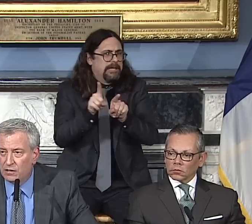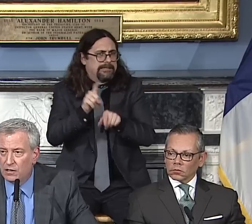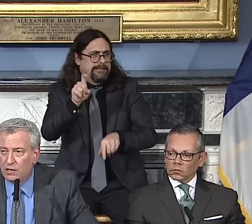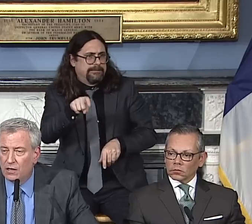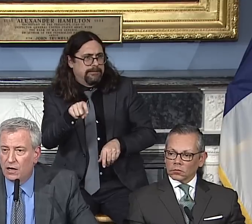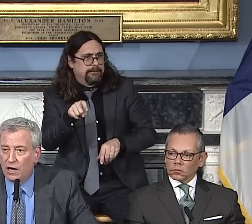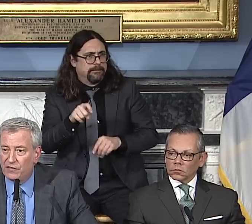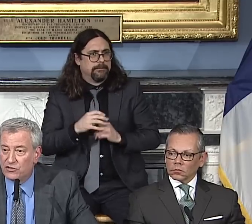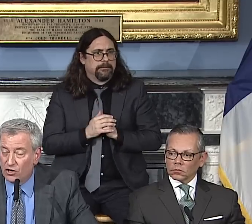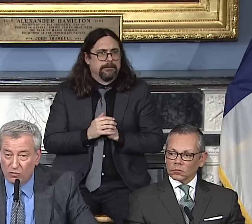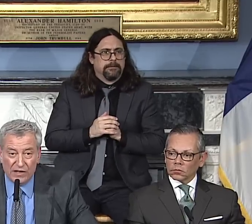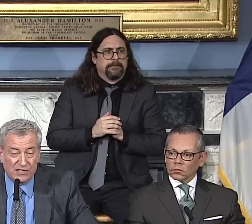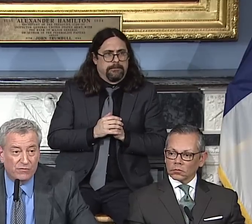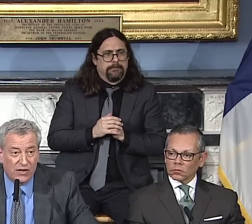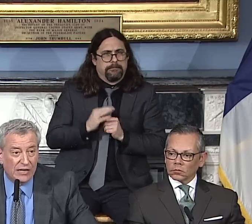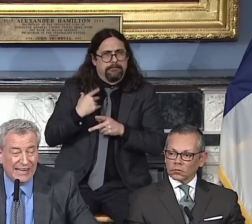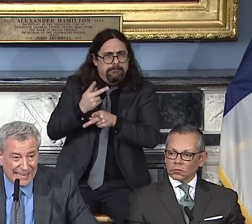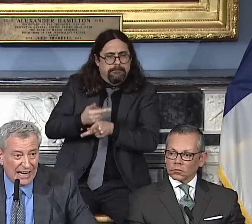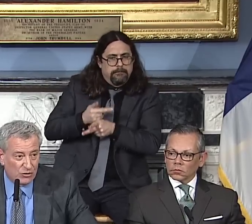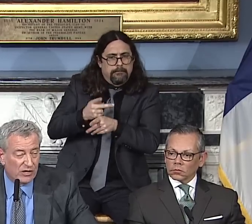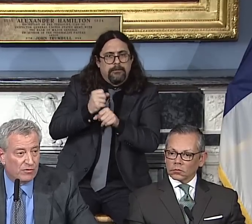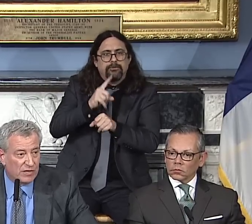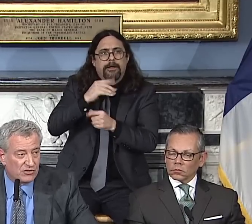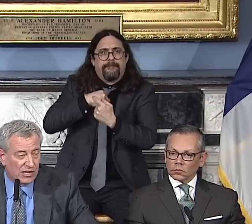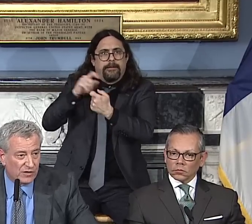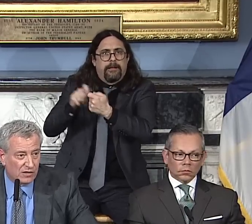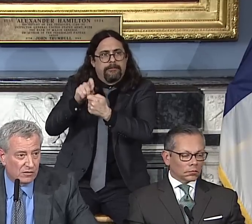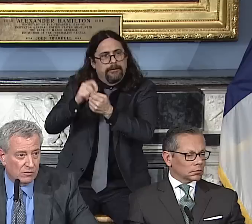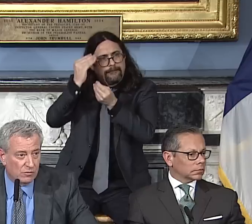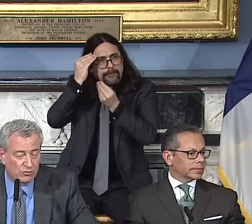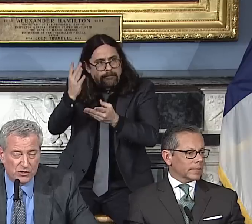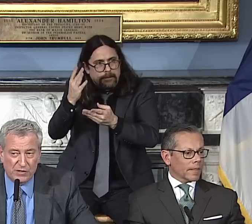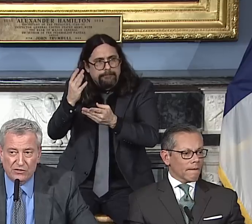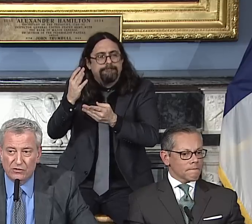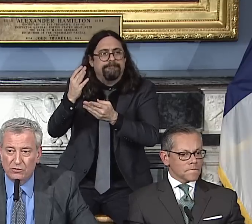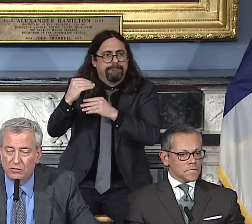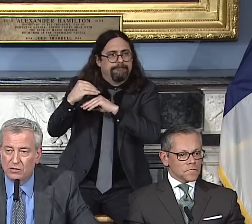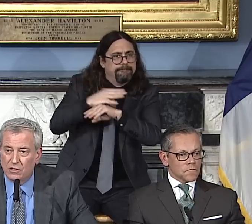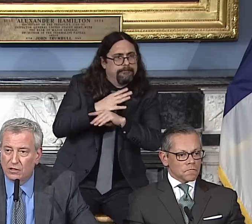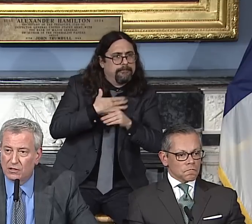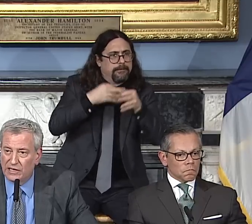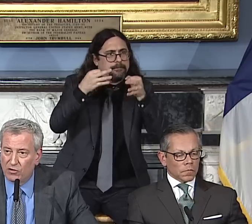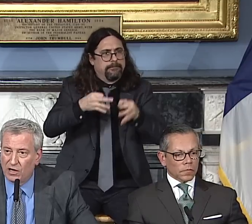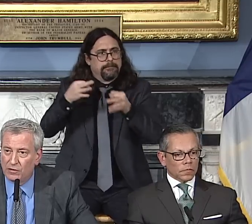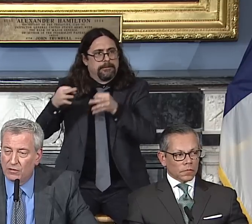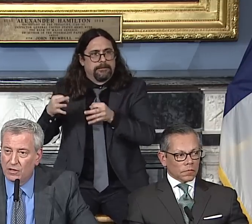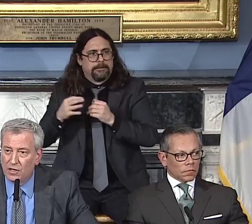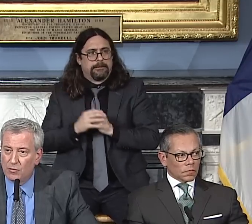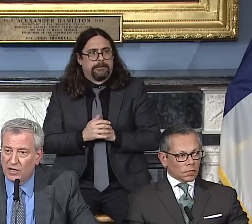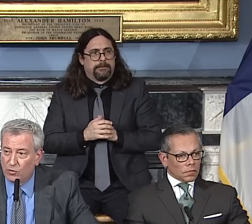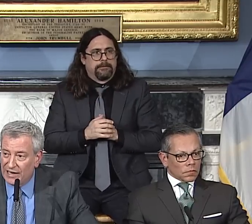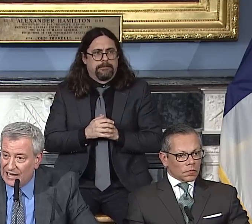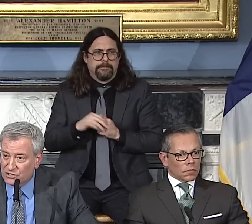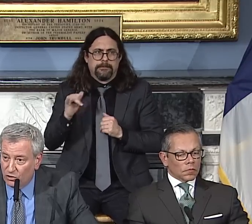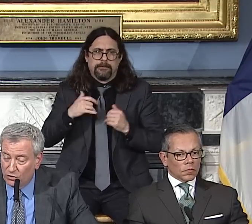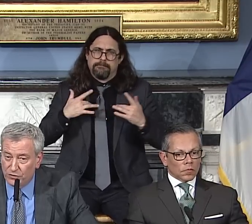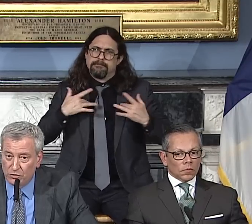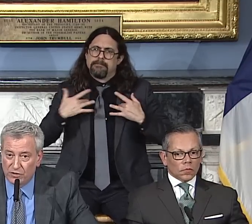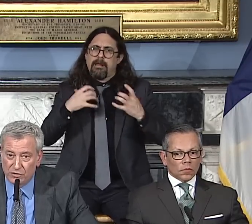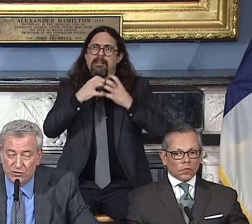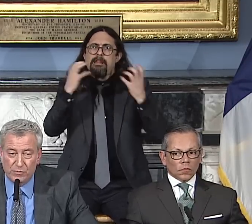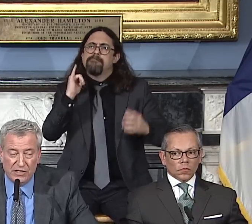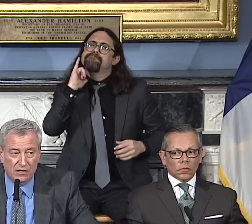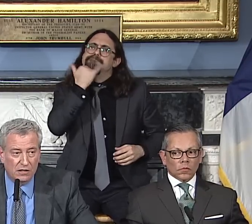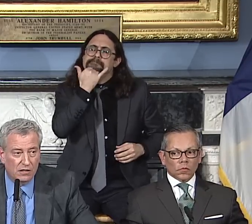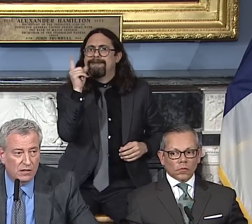why. There's already some very inaccurate information out there, which we'll speak to later on. But I want to ask all of